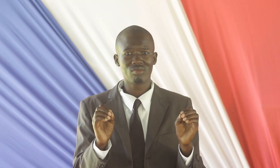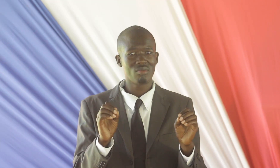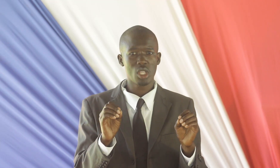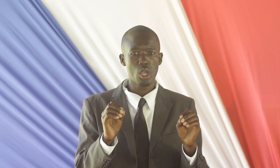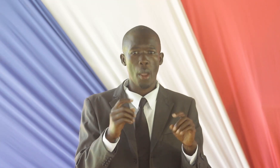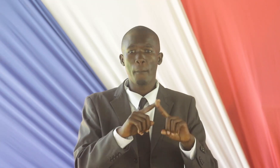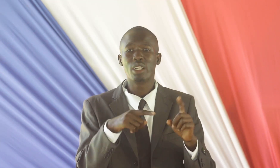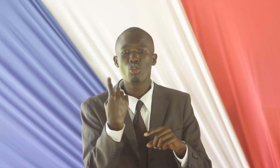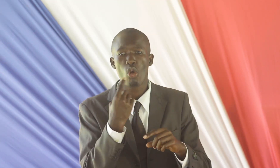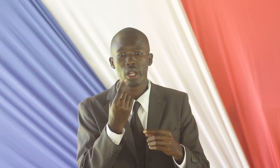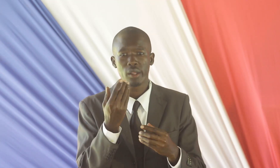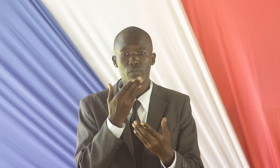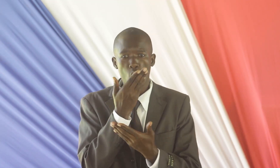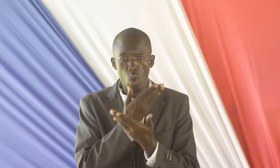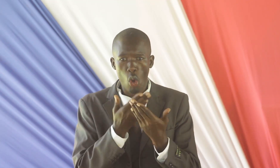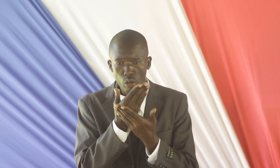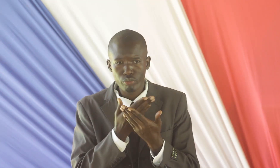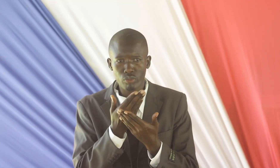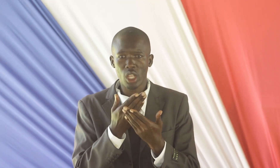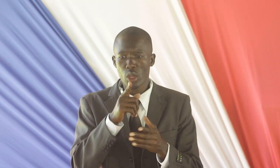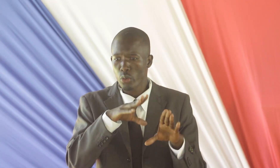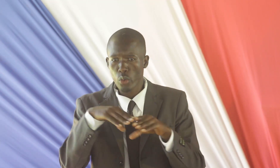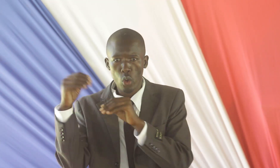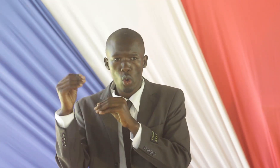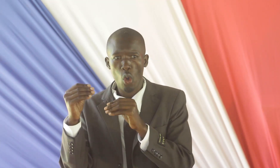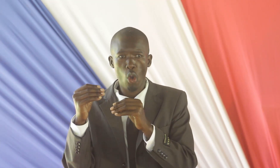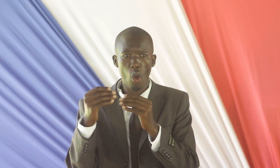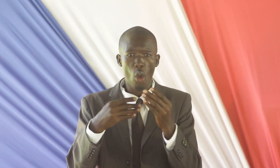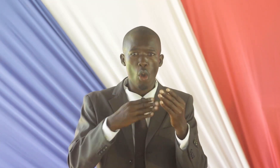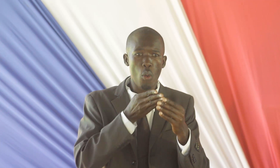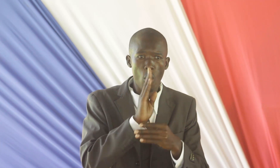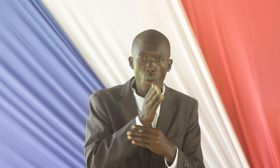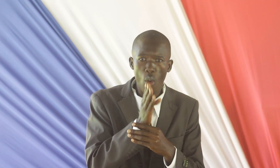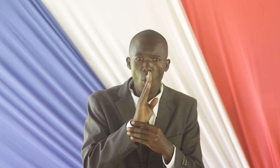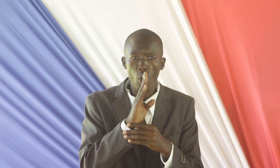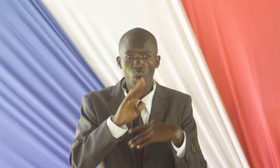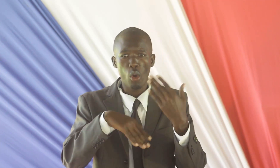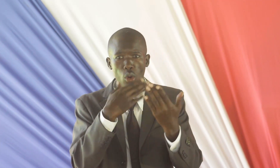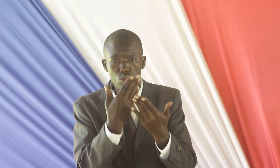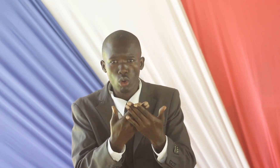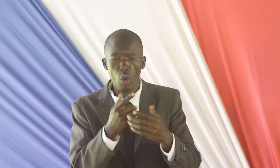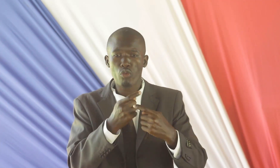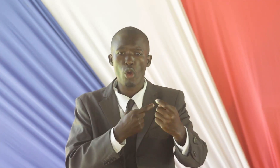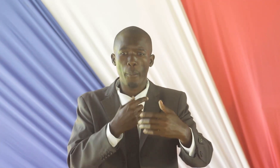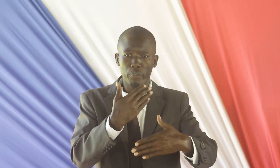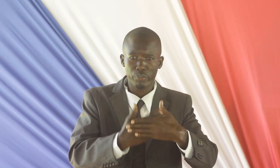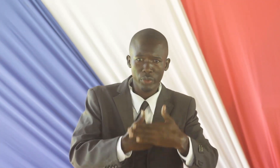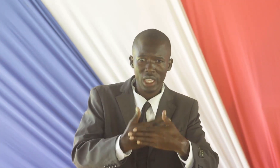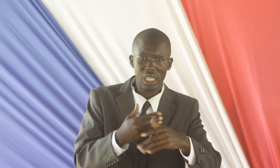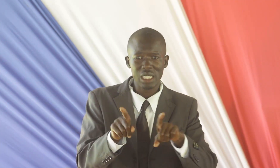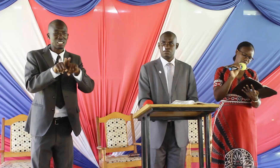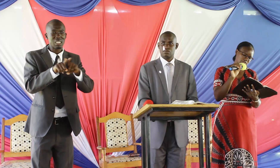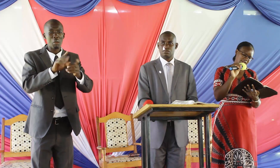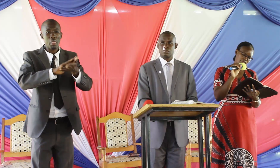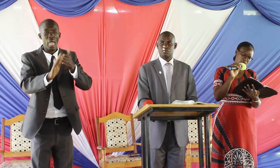said, go, borrow you vessels outside of all your neighbors, even empty